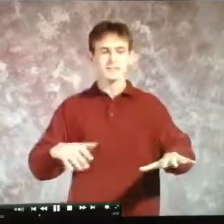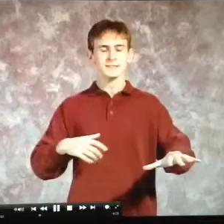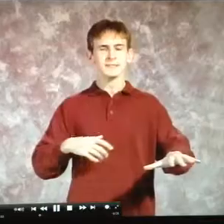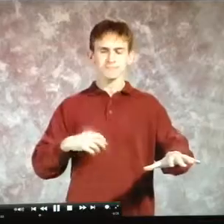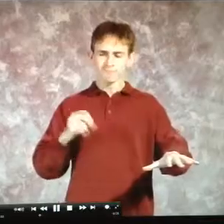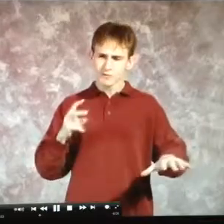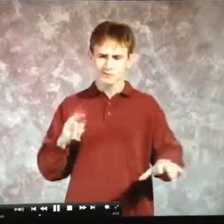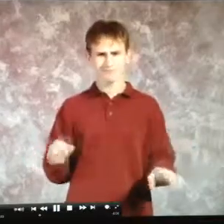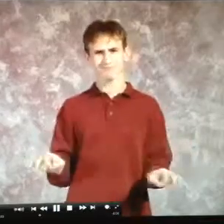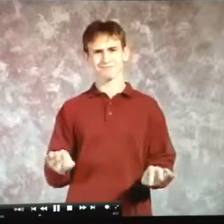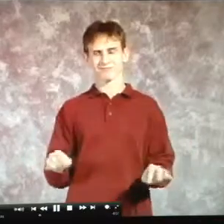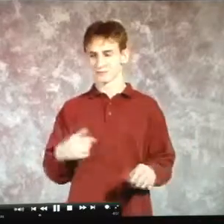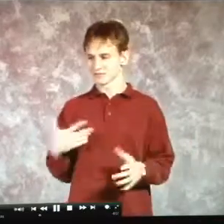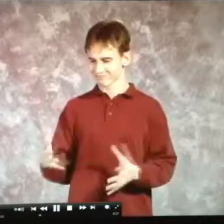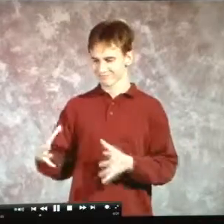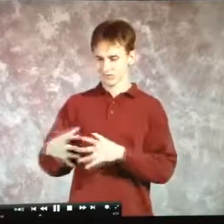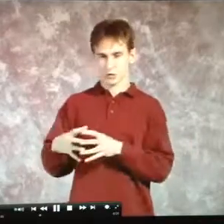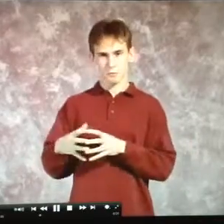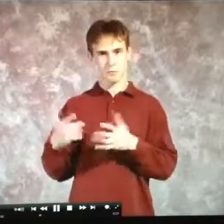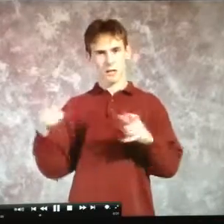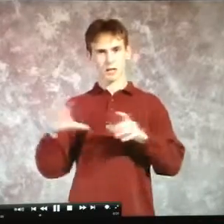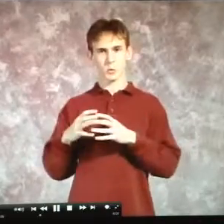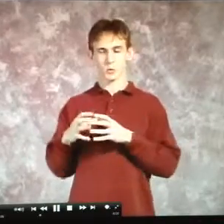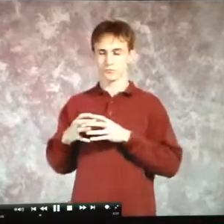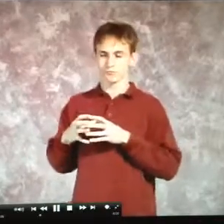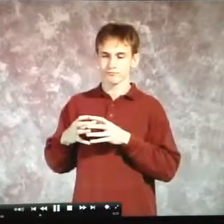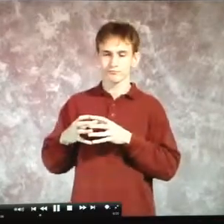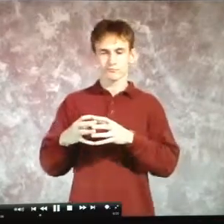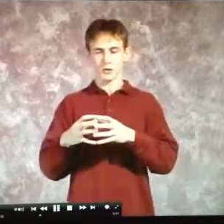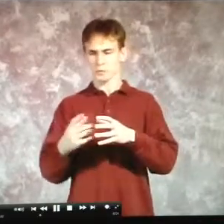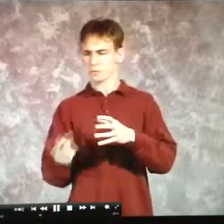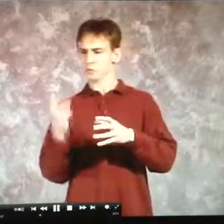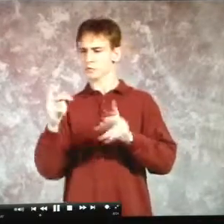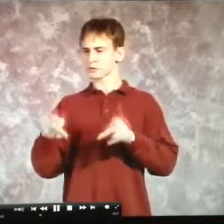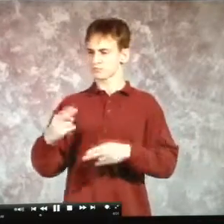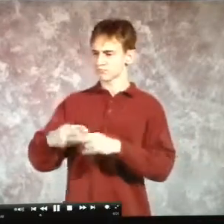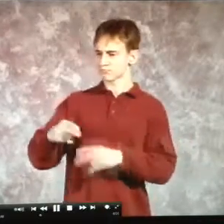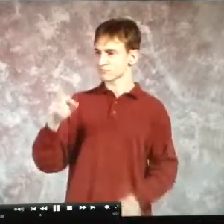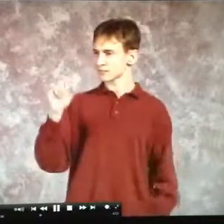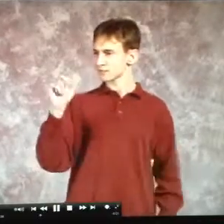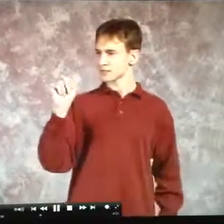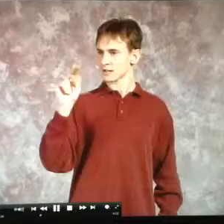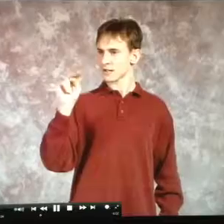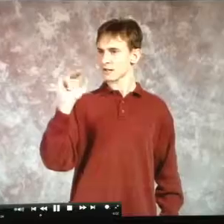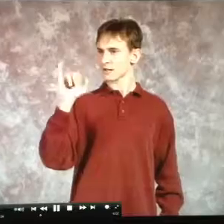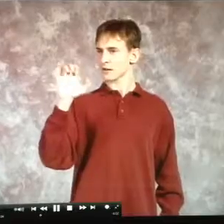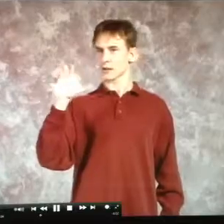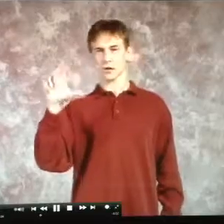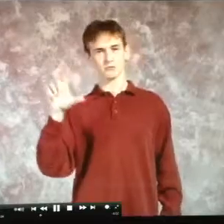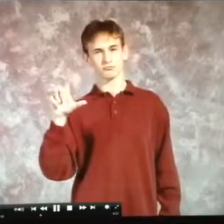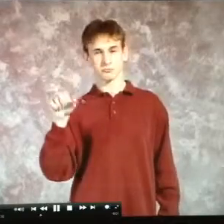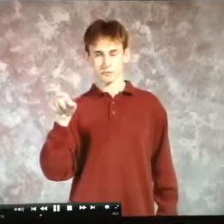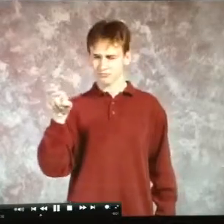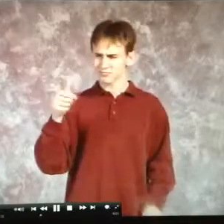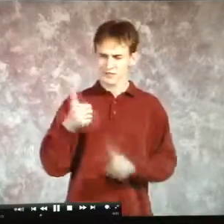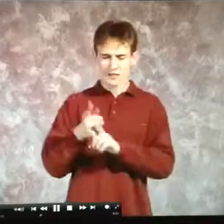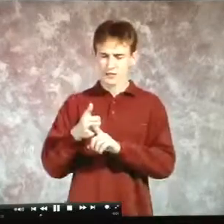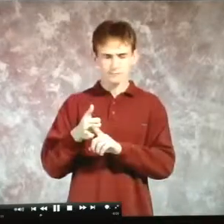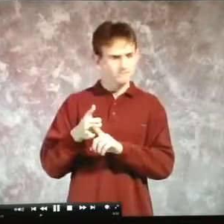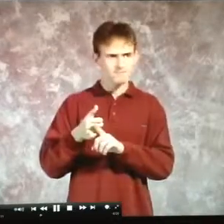we're like, oh, don't worry, we will be back. So we had a big group, and we all went out, and one person's name was Daniel, and